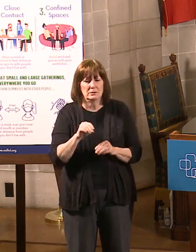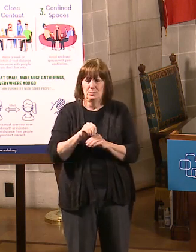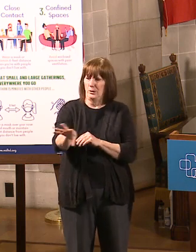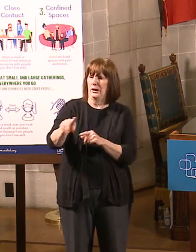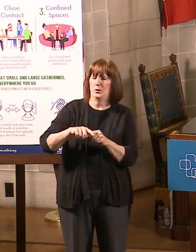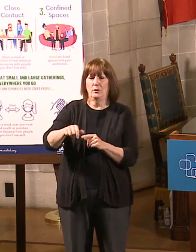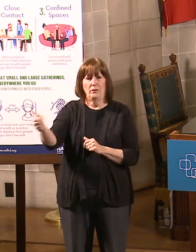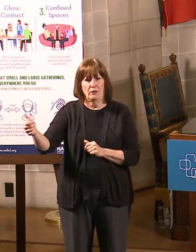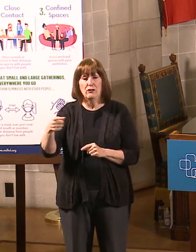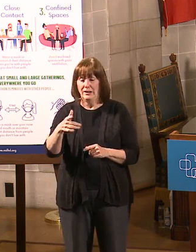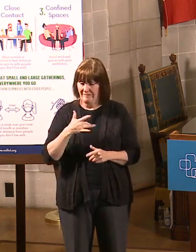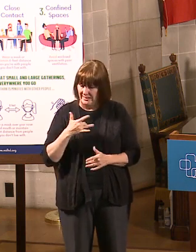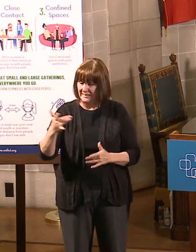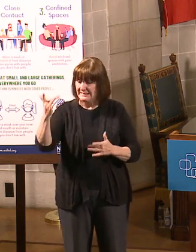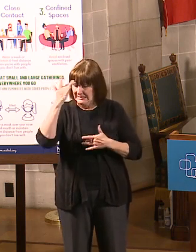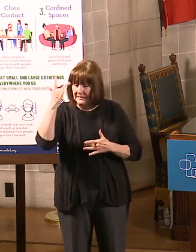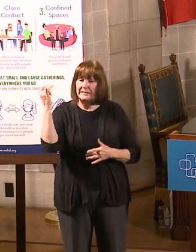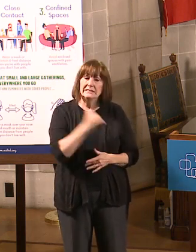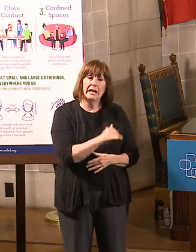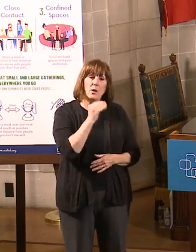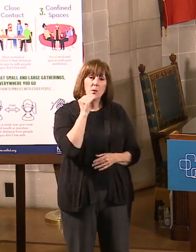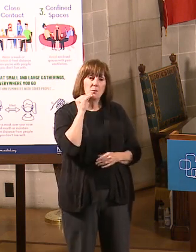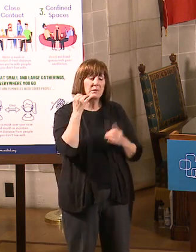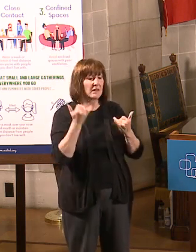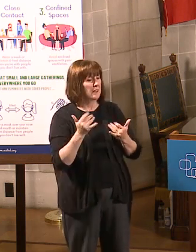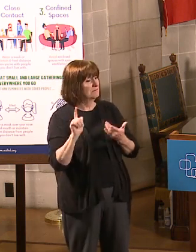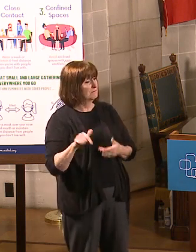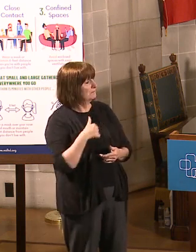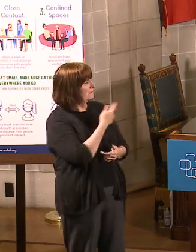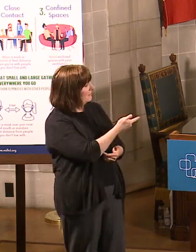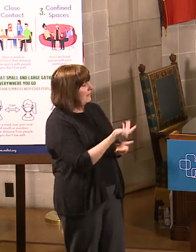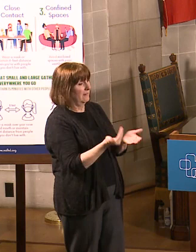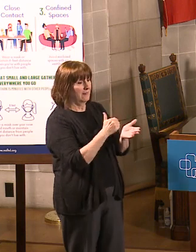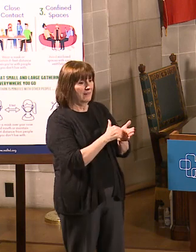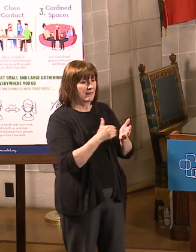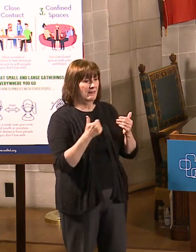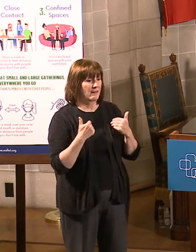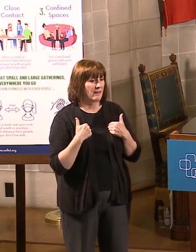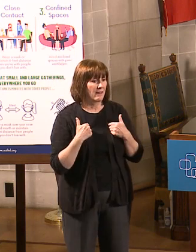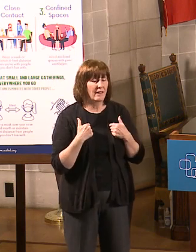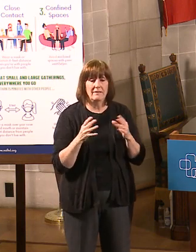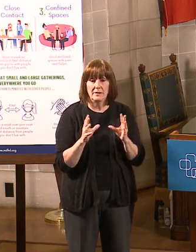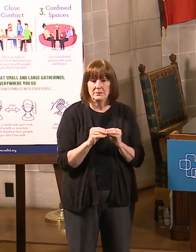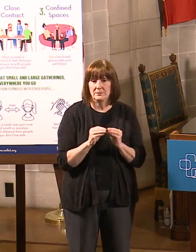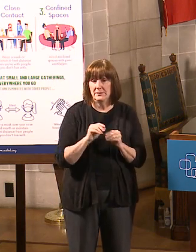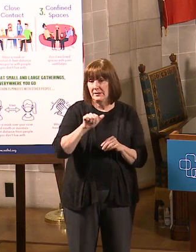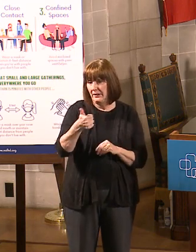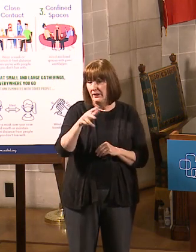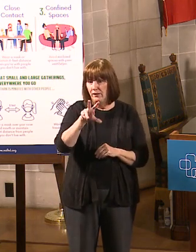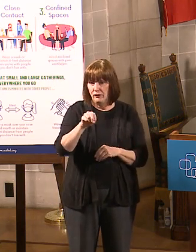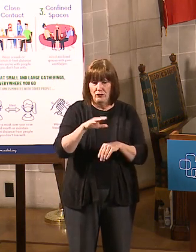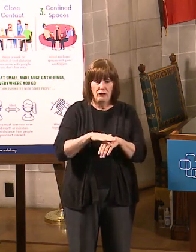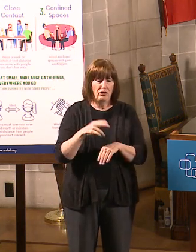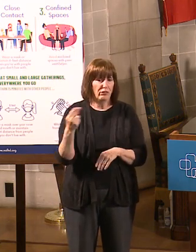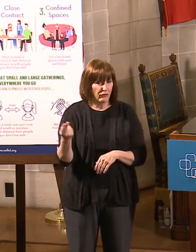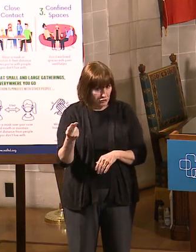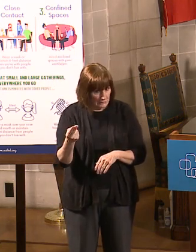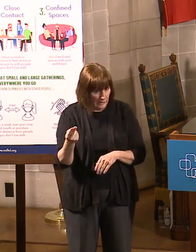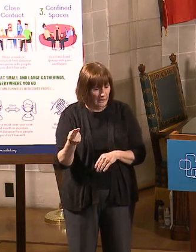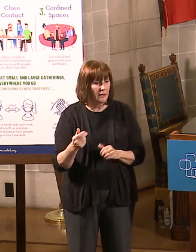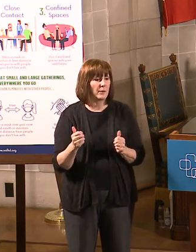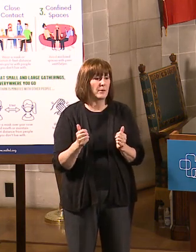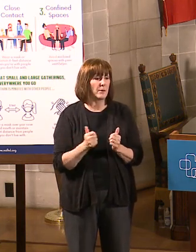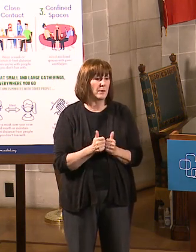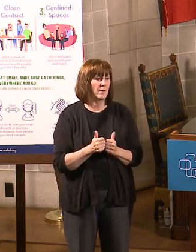So please stay home when you're sick. With that, Taylor, again, we've got the press briefing at 10:30 on Thursday with the